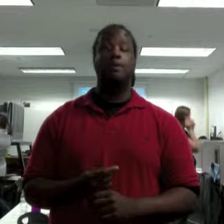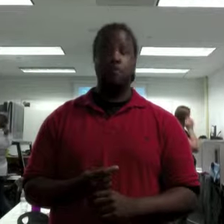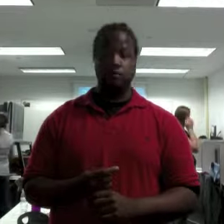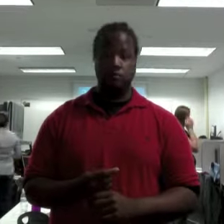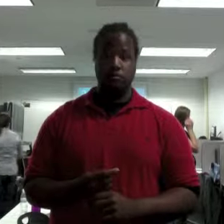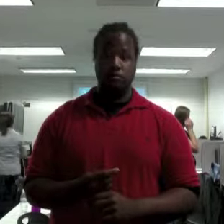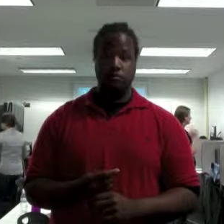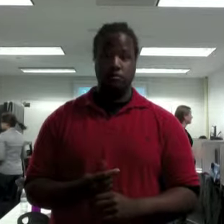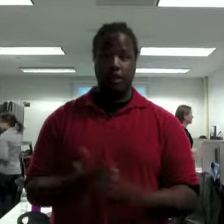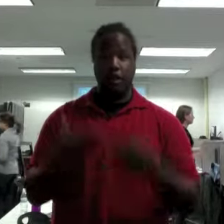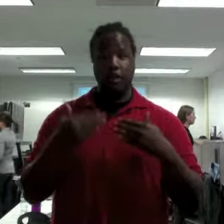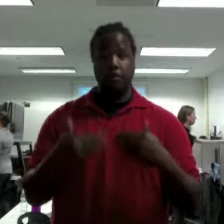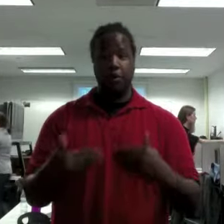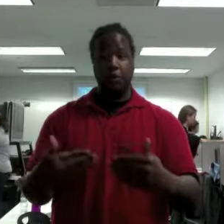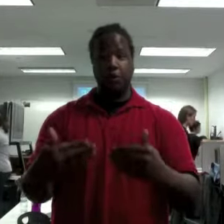Here we go.